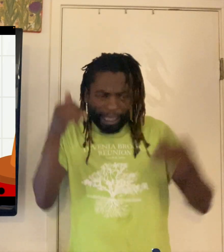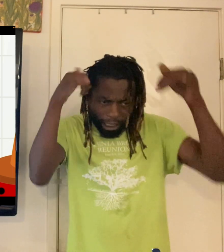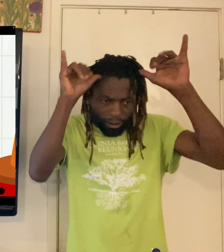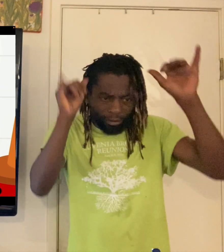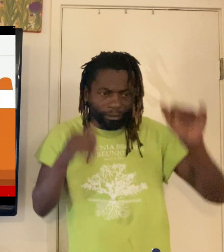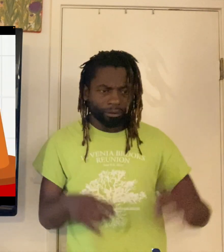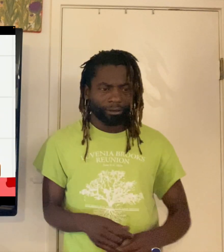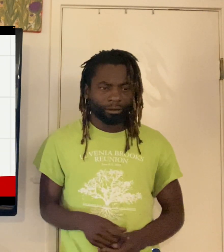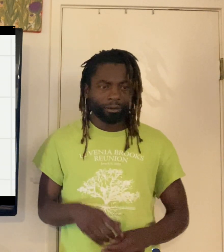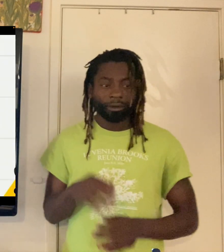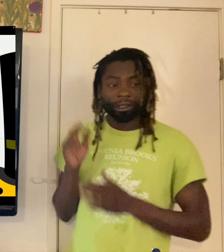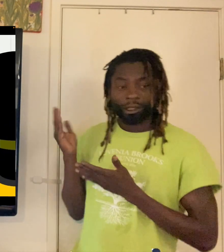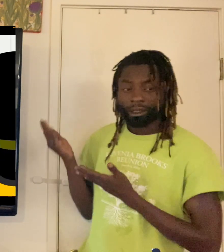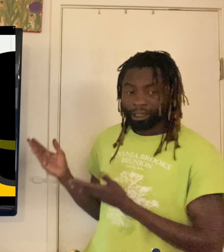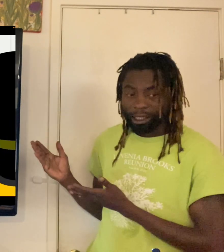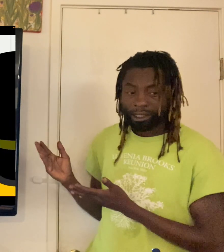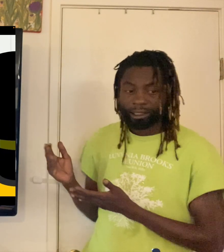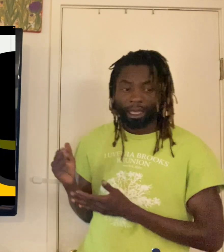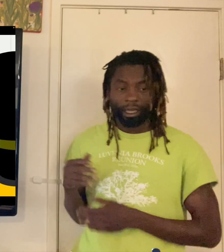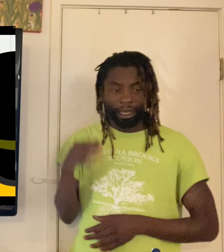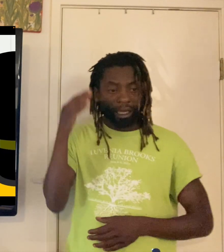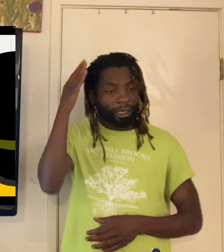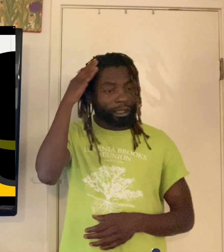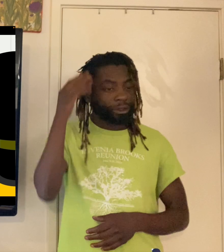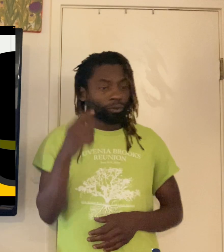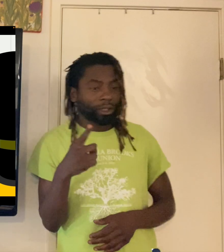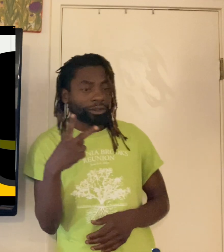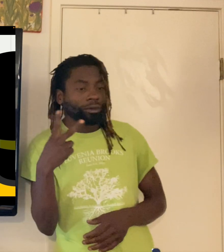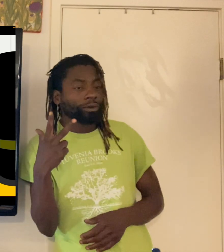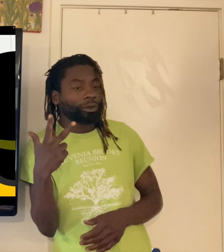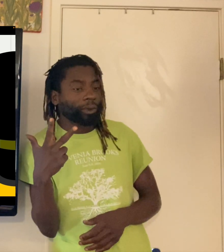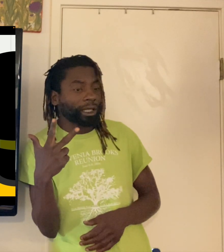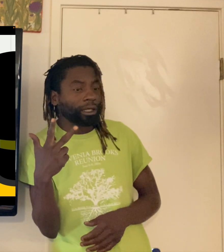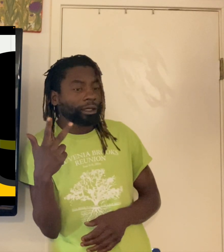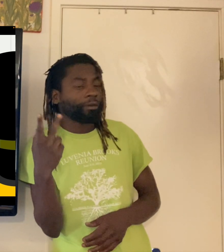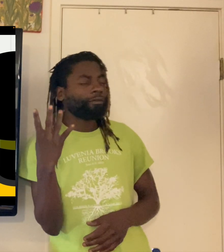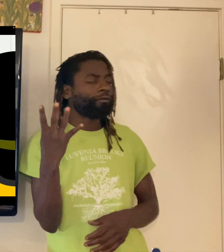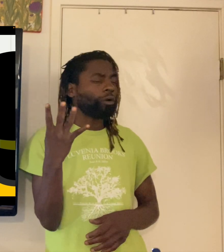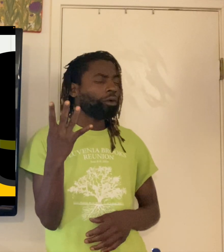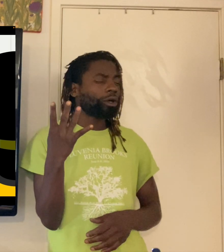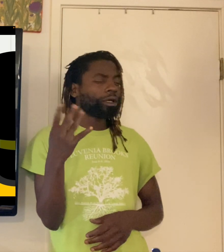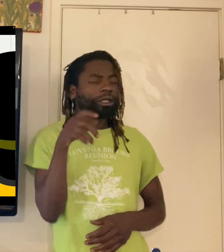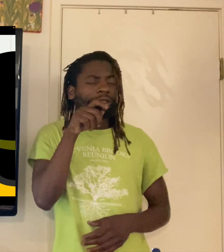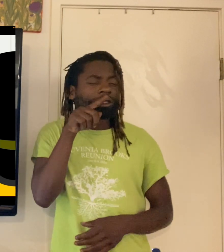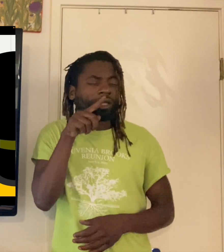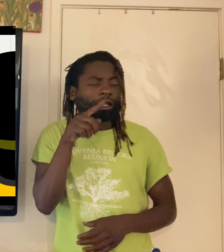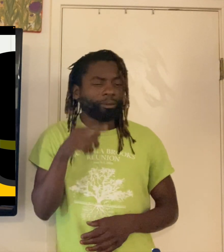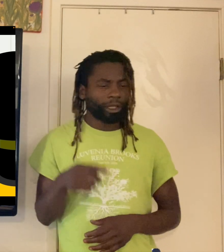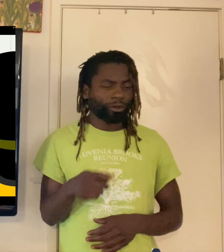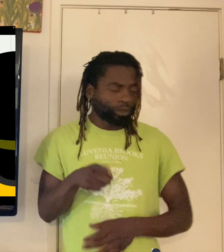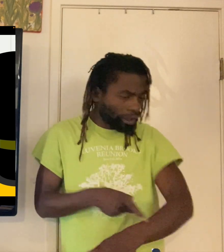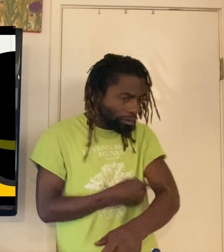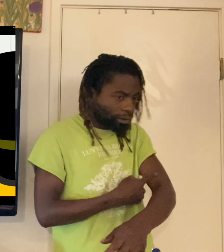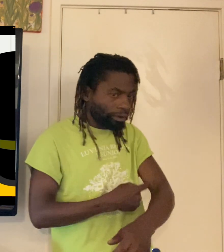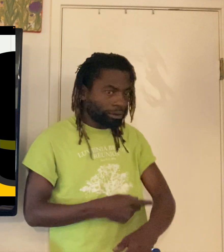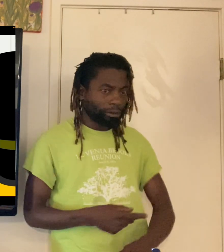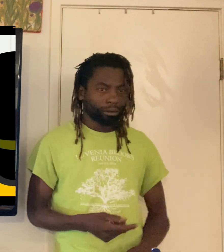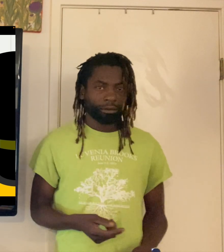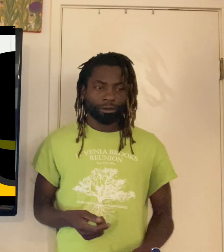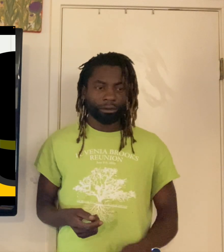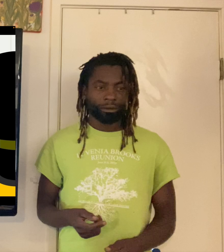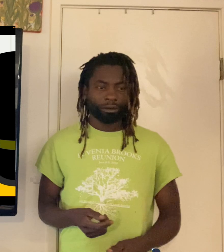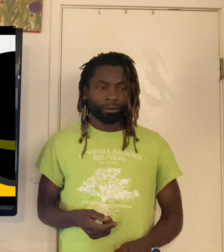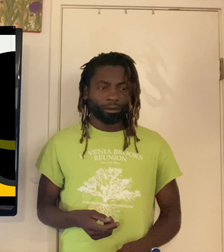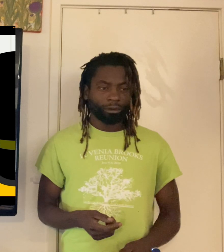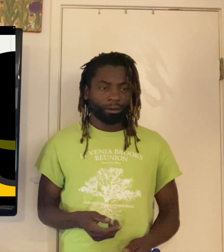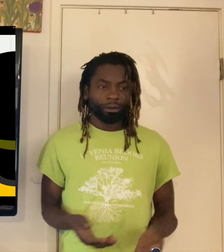Okay, red cow. Red cow's hat is 1, 2, 3, 4